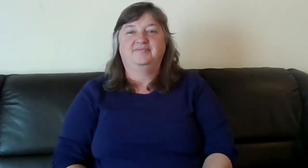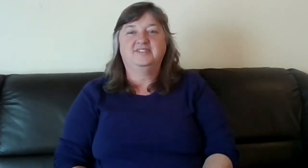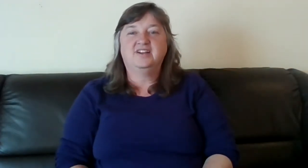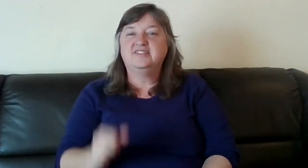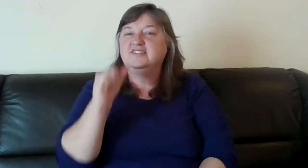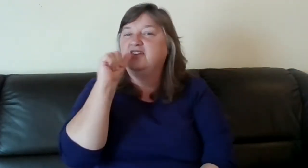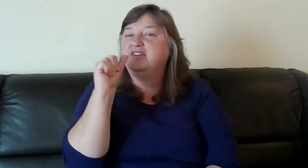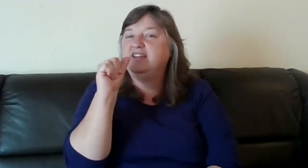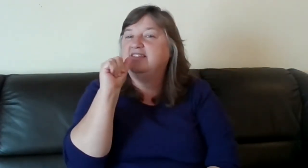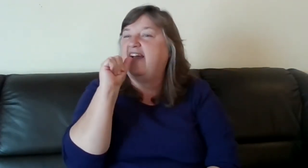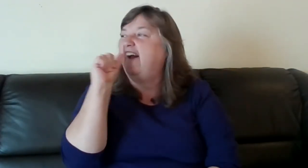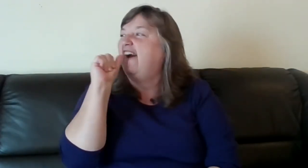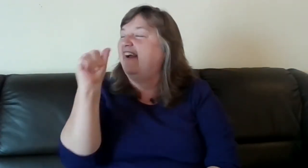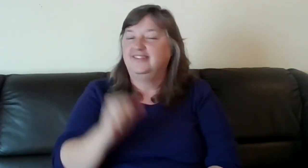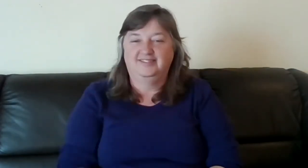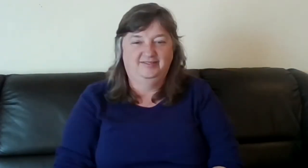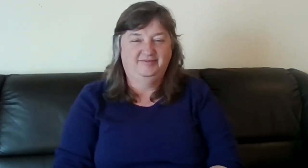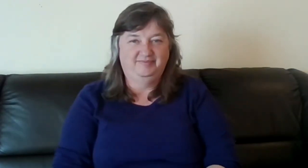As long as you show your teeth.